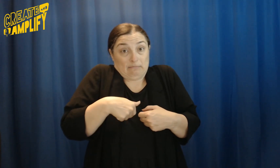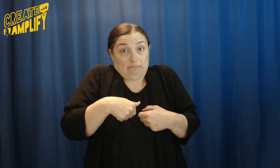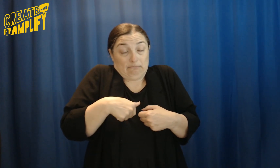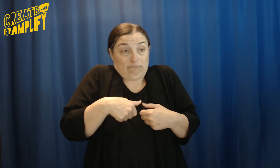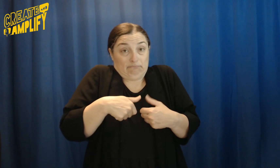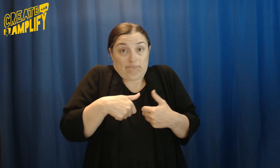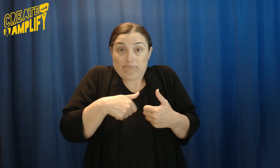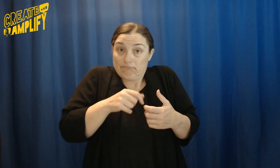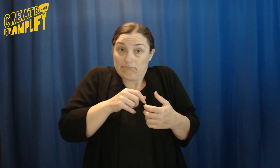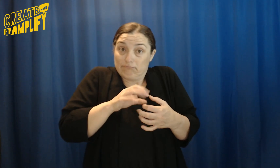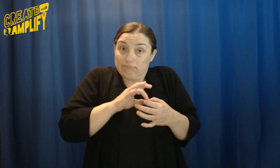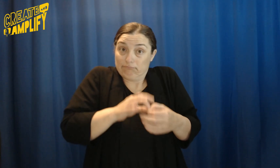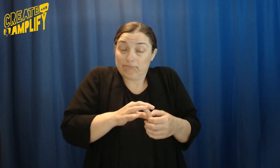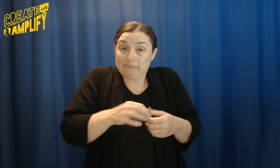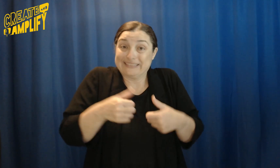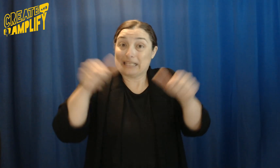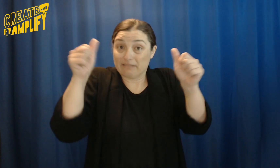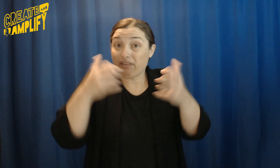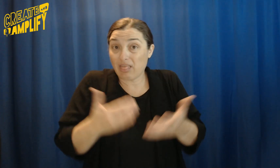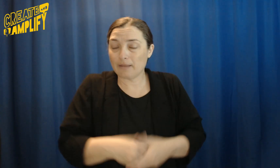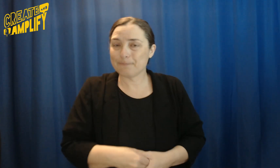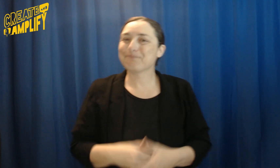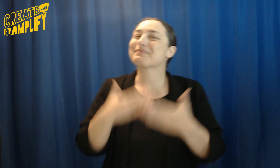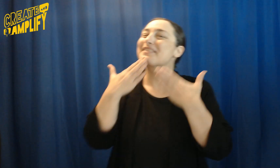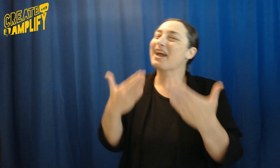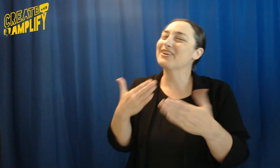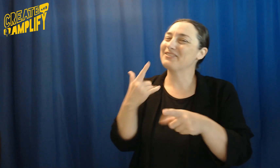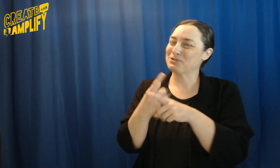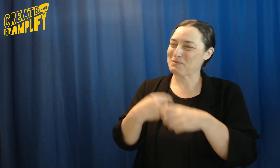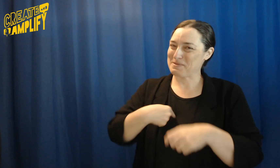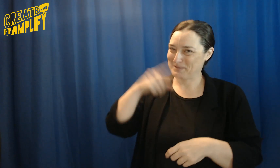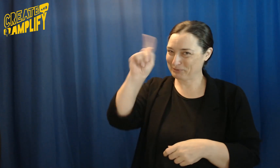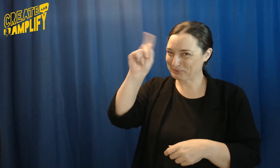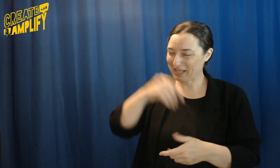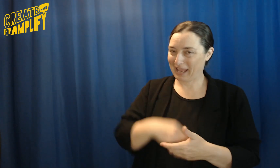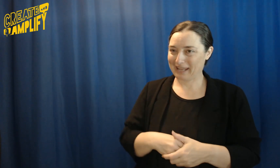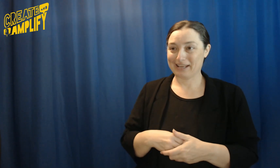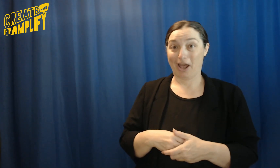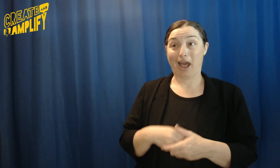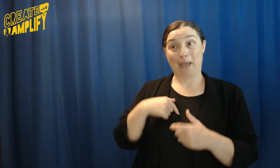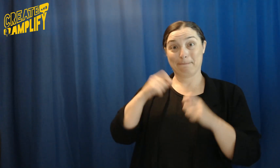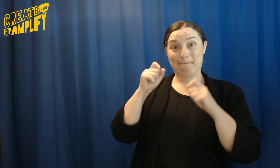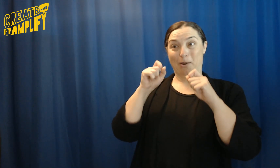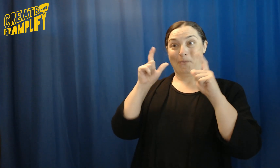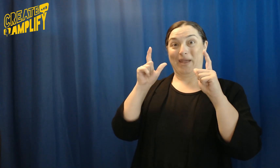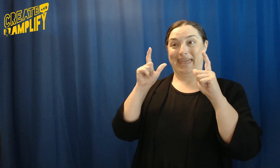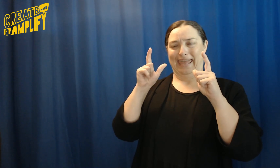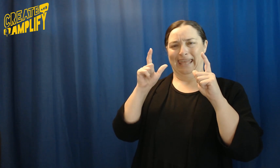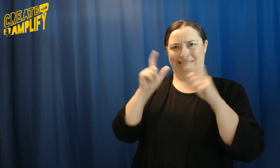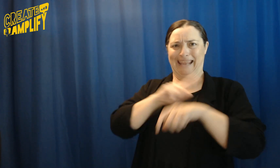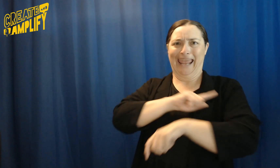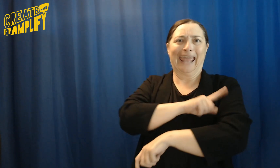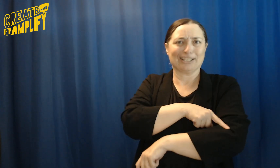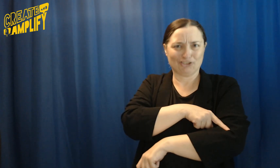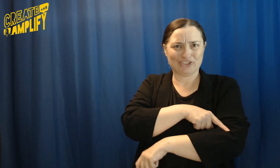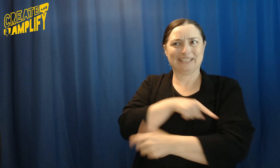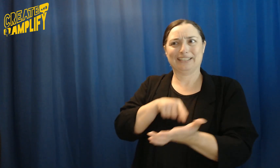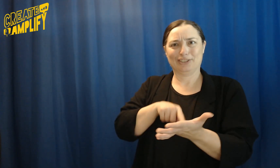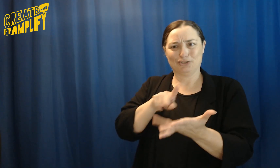too. Thank you so much for talking to me today. I am very aware that it takes energy to tell your story. So thank